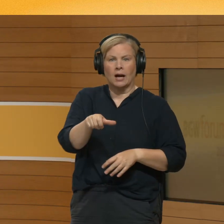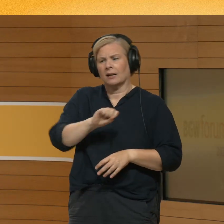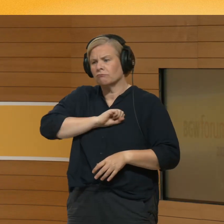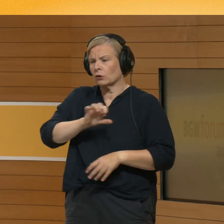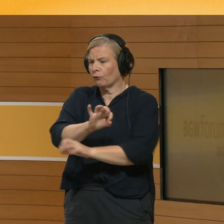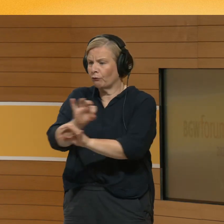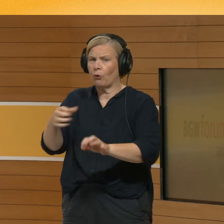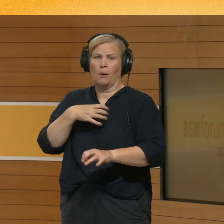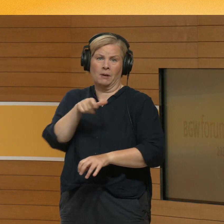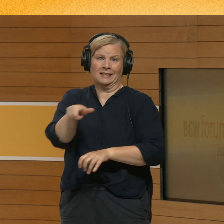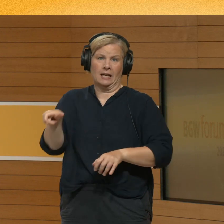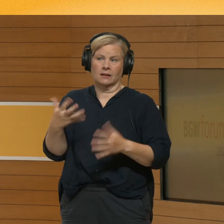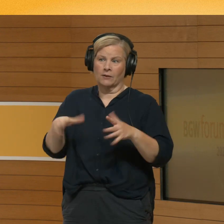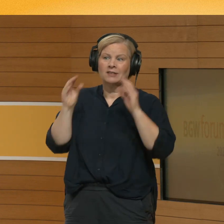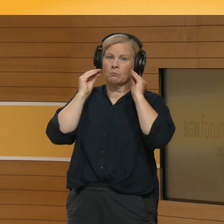in the initial